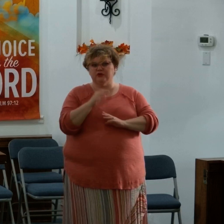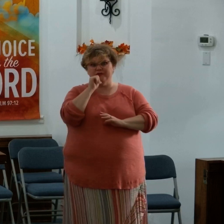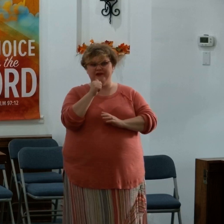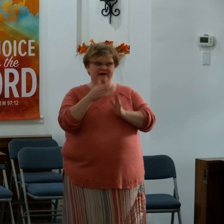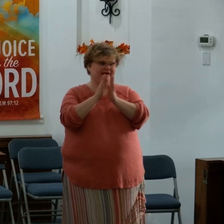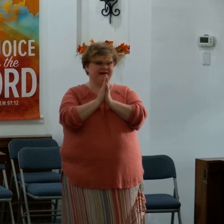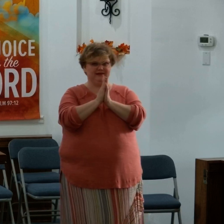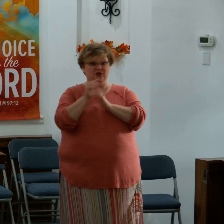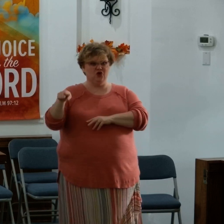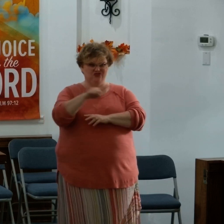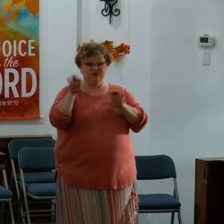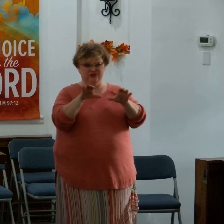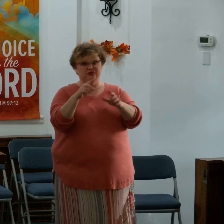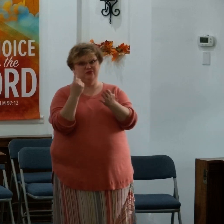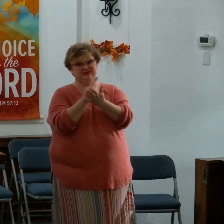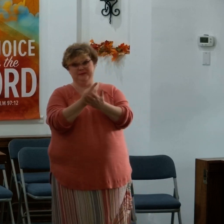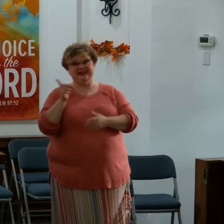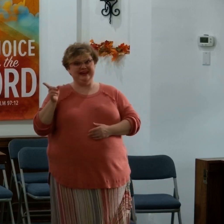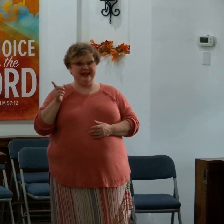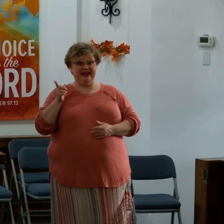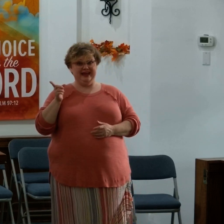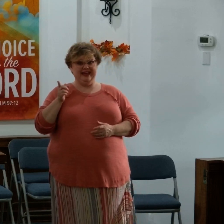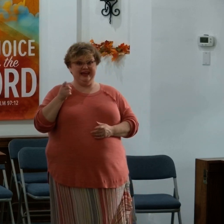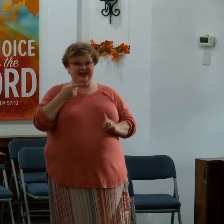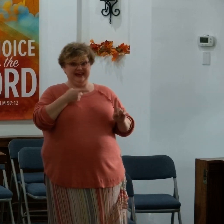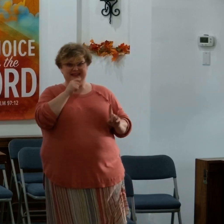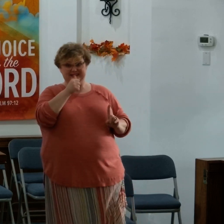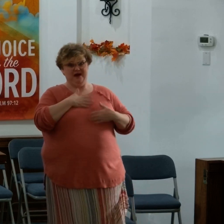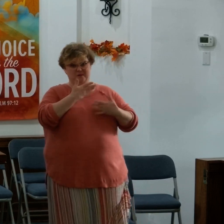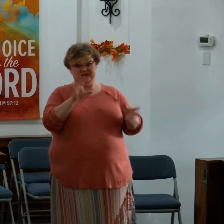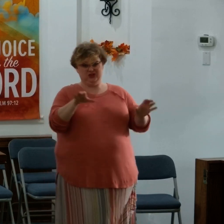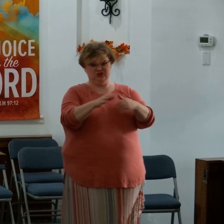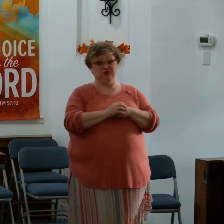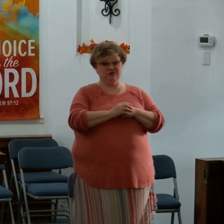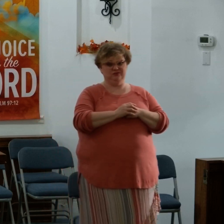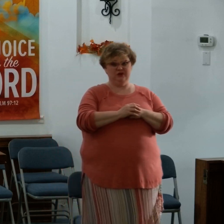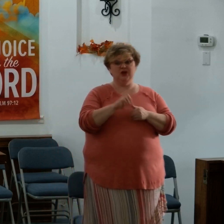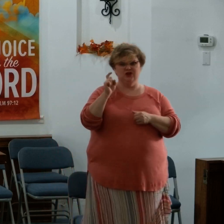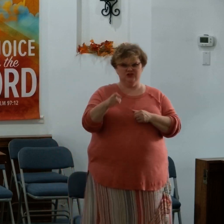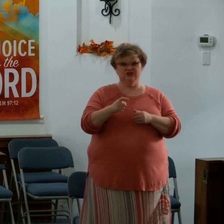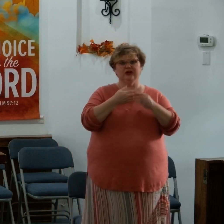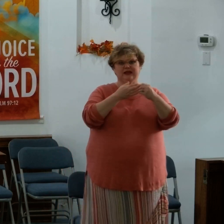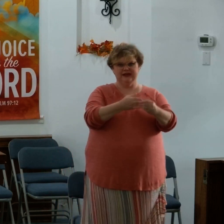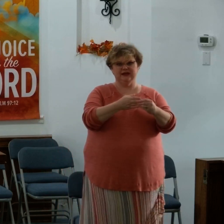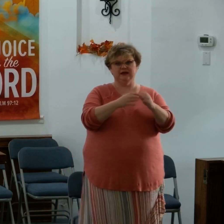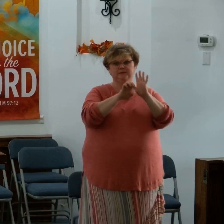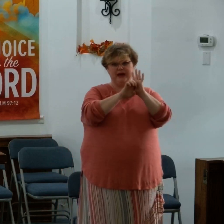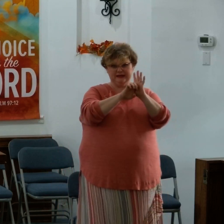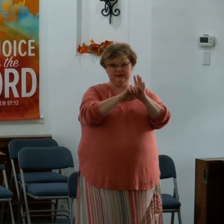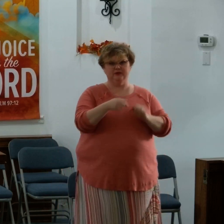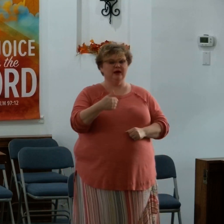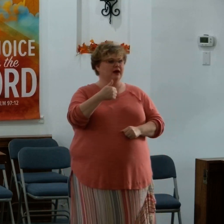do. Your preacher, whether an interim or your full-time pastor, should lead by example. I am not trying to gather